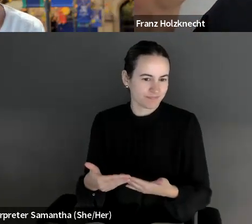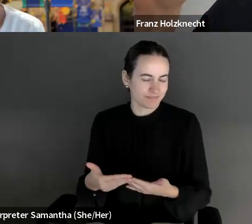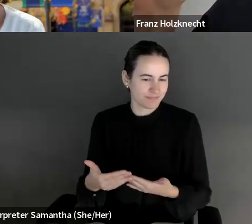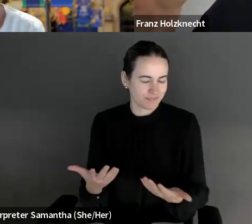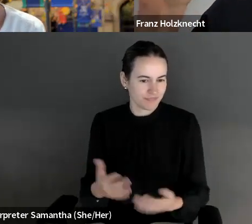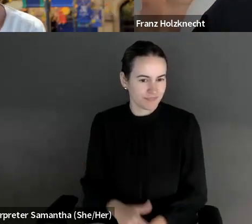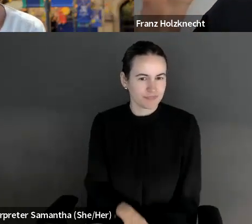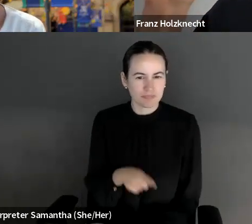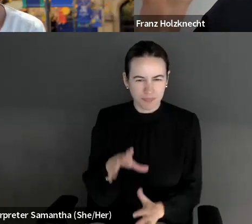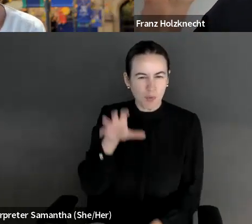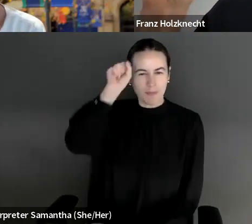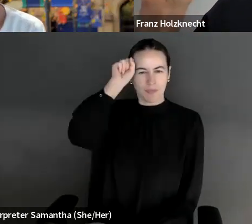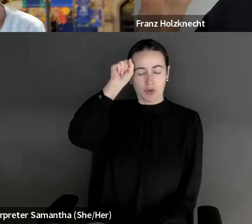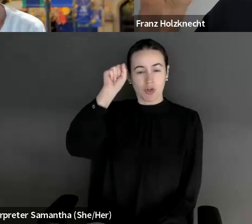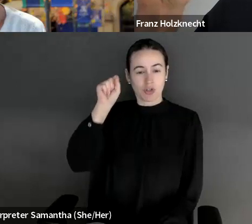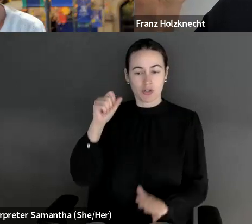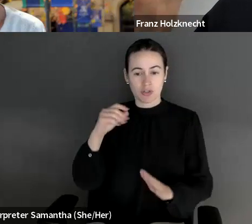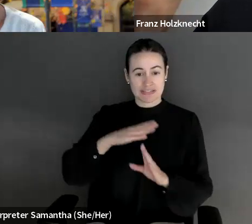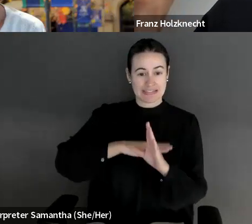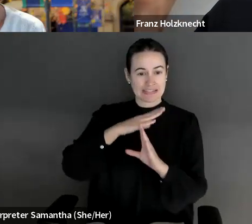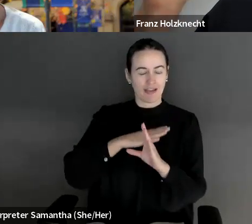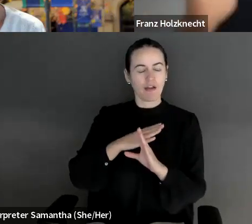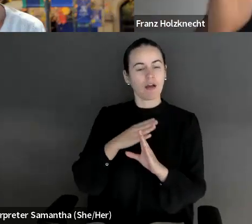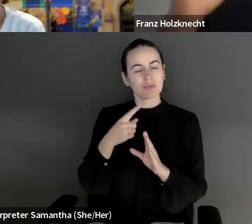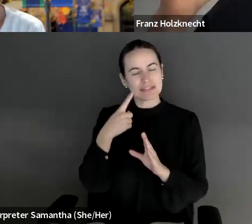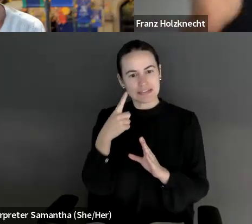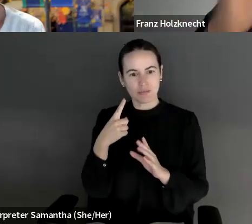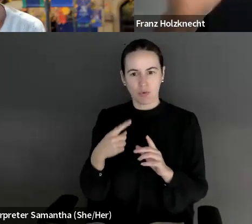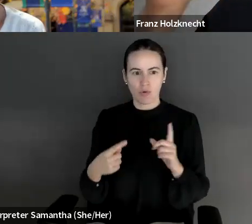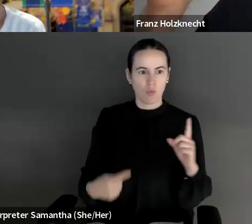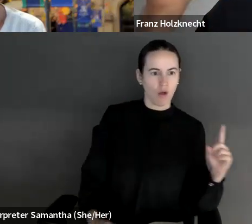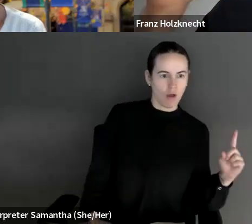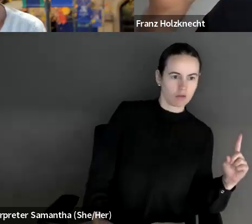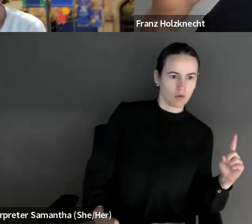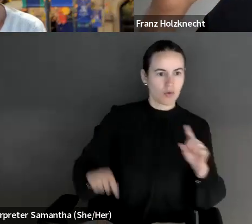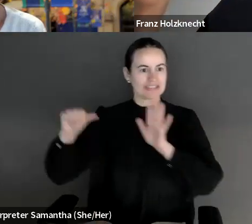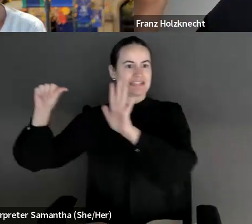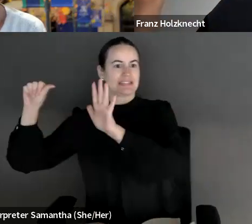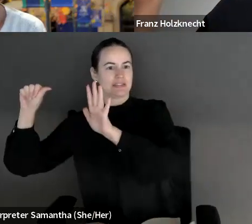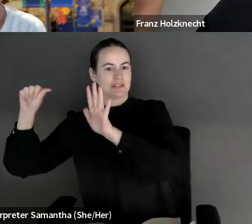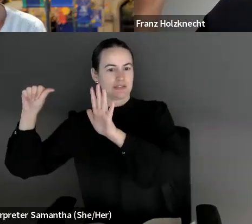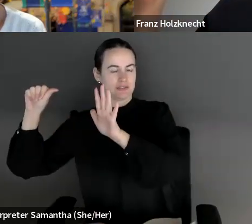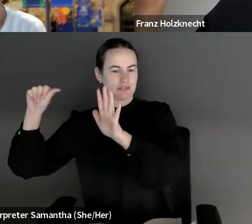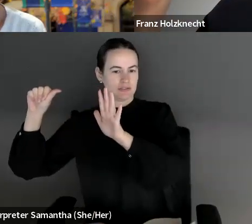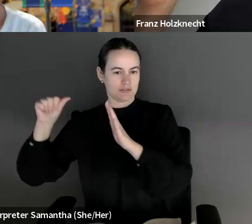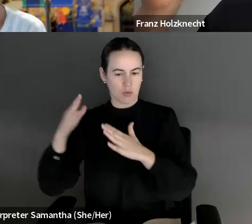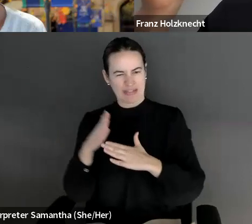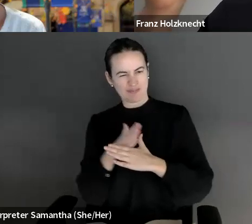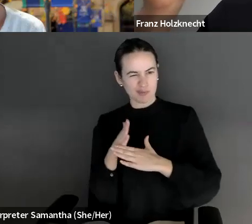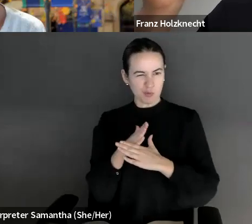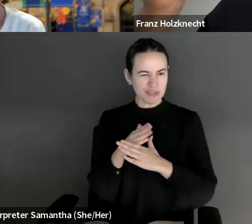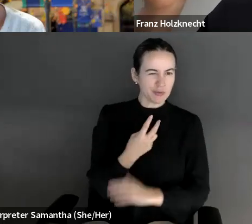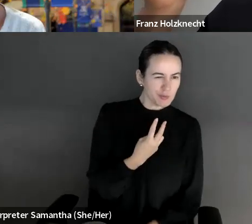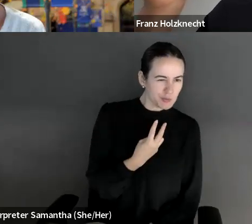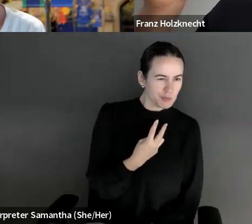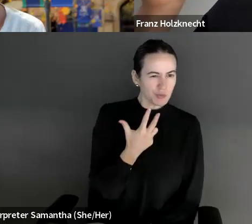the extreme points are described, and the middle in between points, so 2, 3, 4, and 5 are